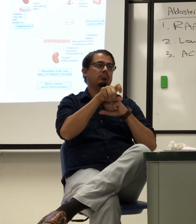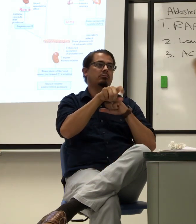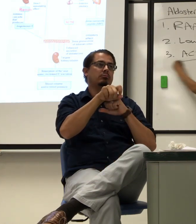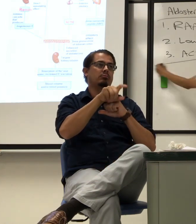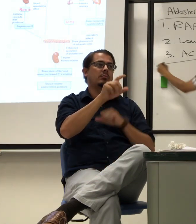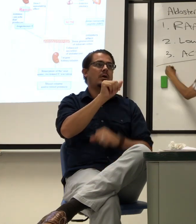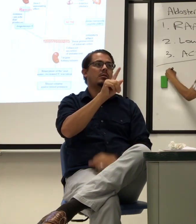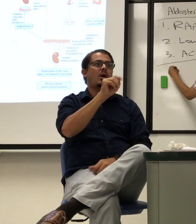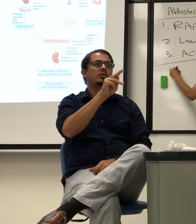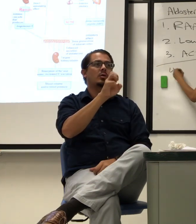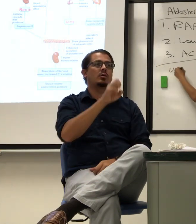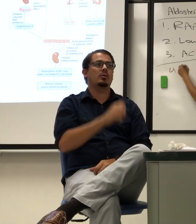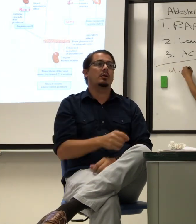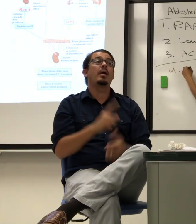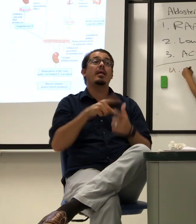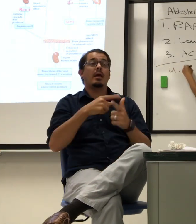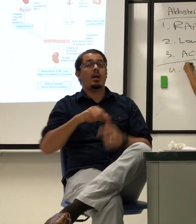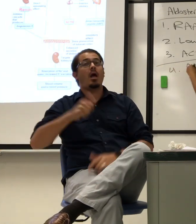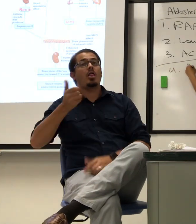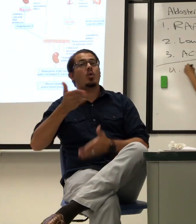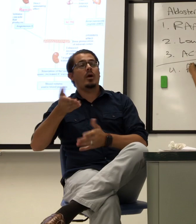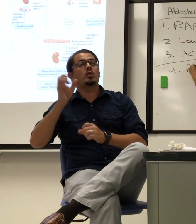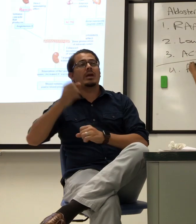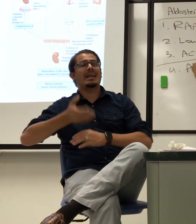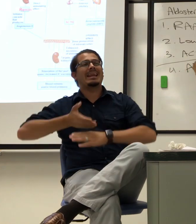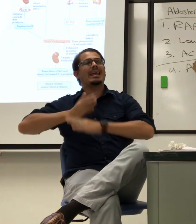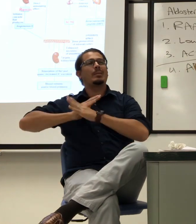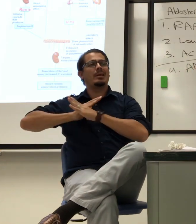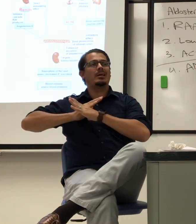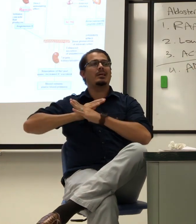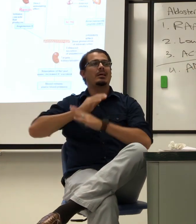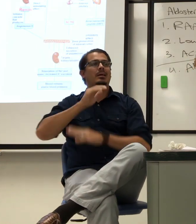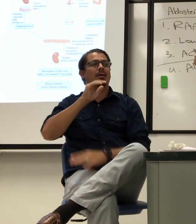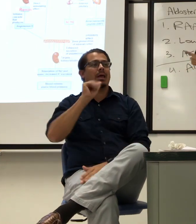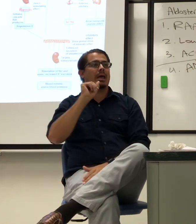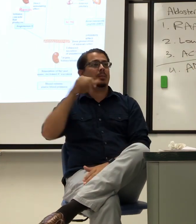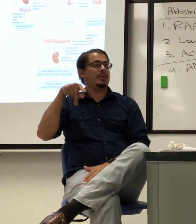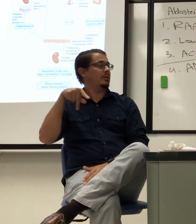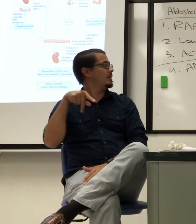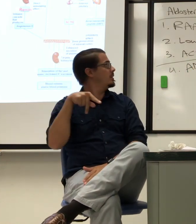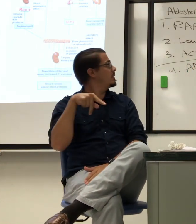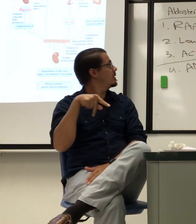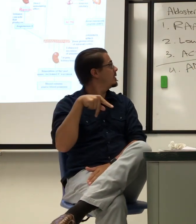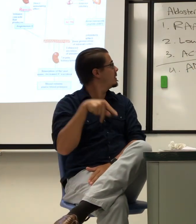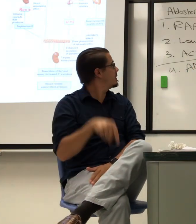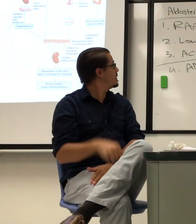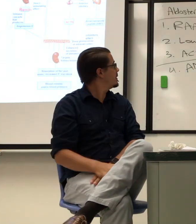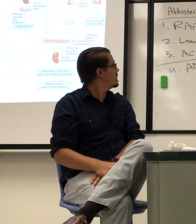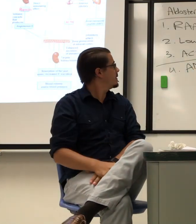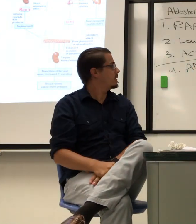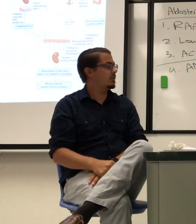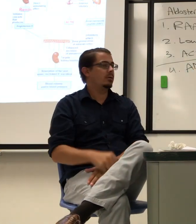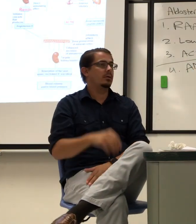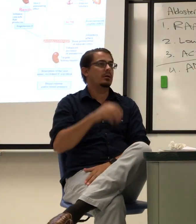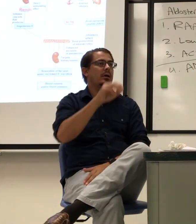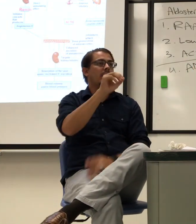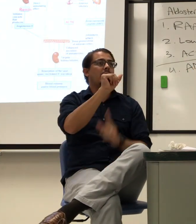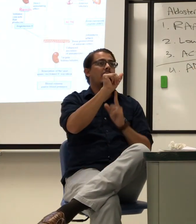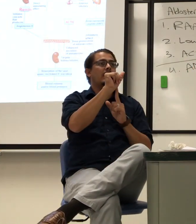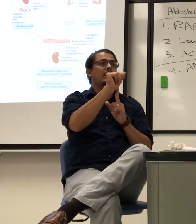Again, the one way you can inhibit it, I'll just put AMP, it's written out on the slide,